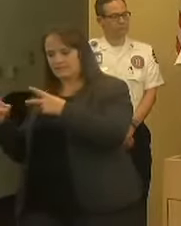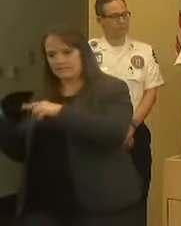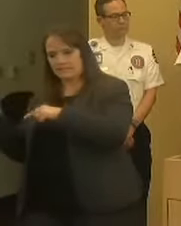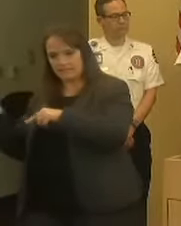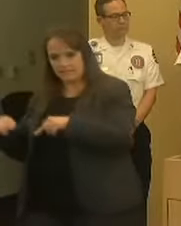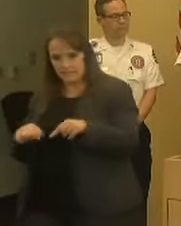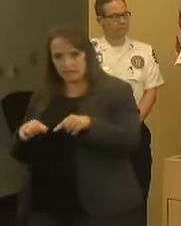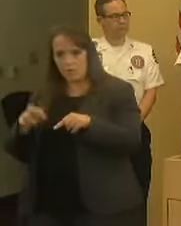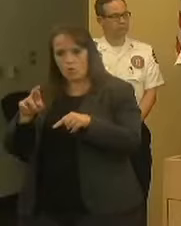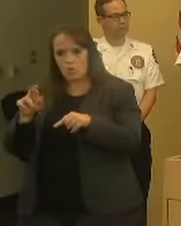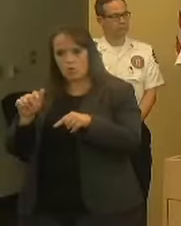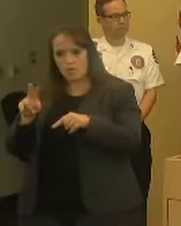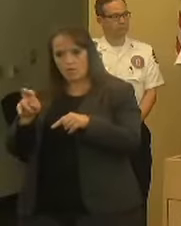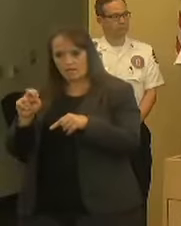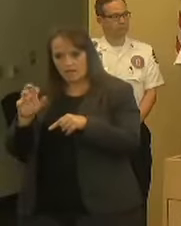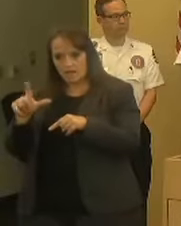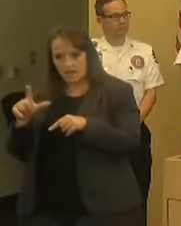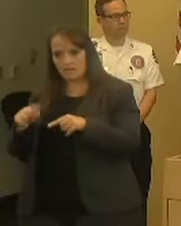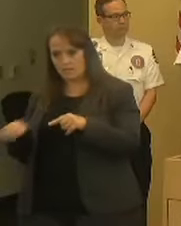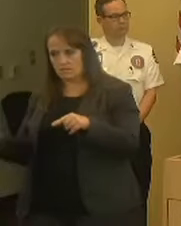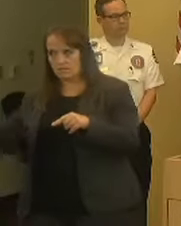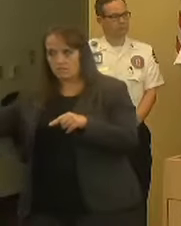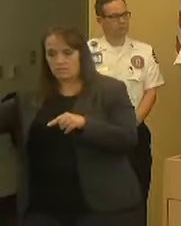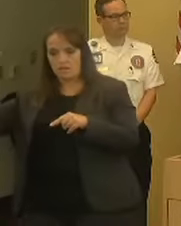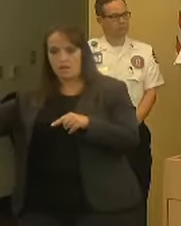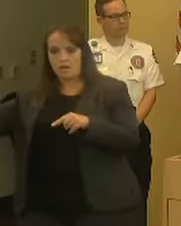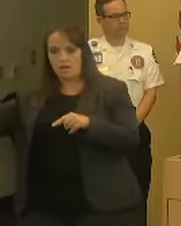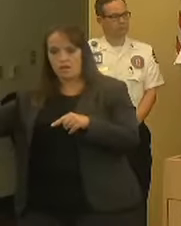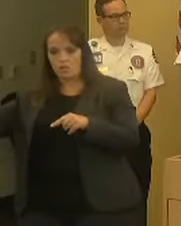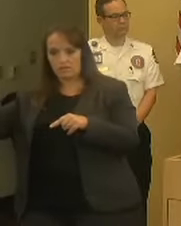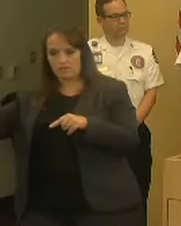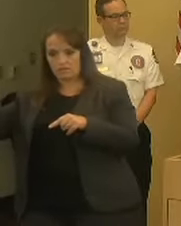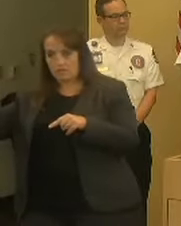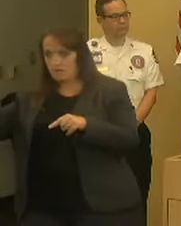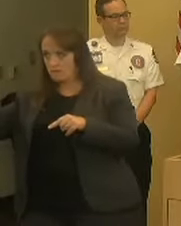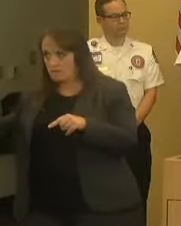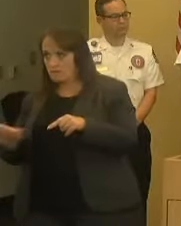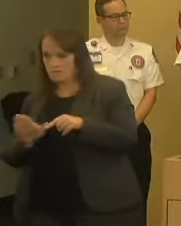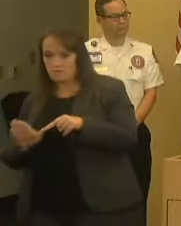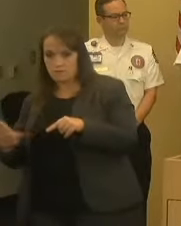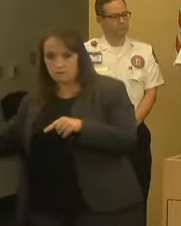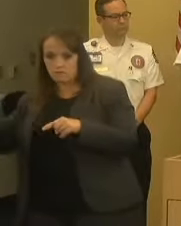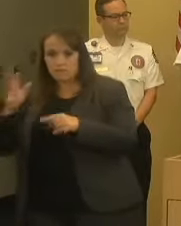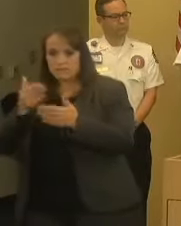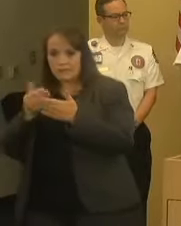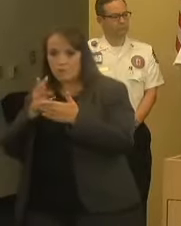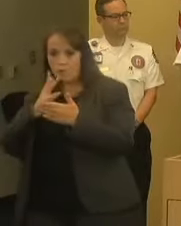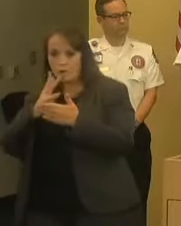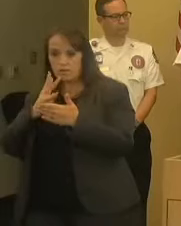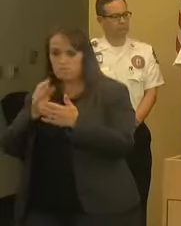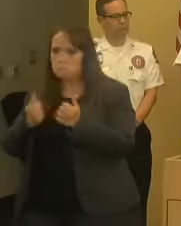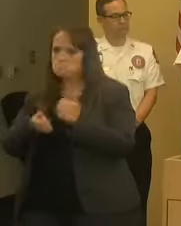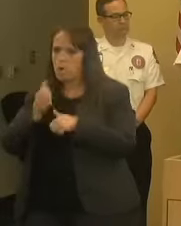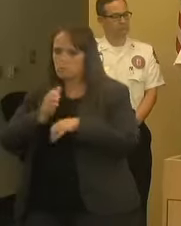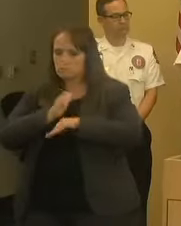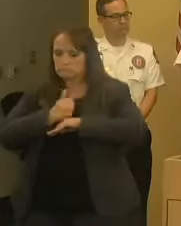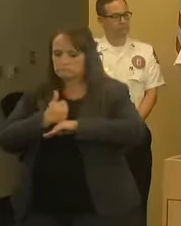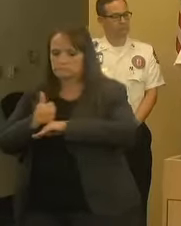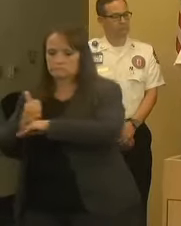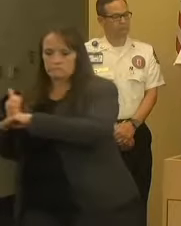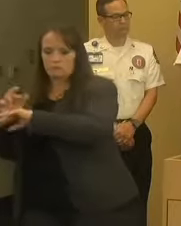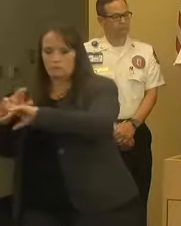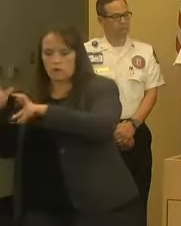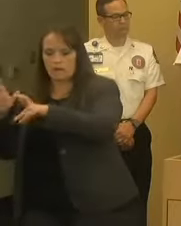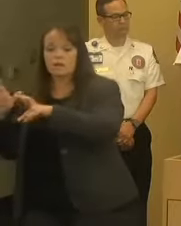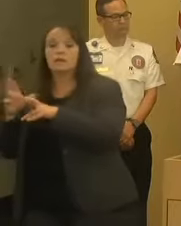Ferry, and up into Awandaw and McCullenville area of Charleston County. Deputies will be stationed for the purpose of